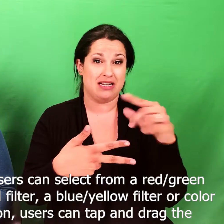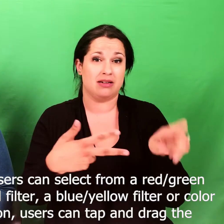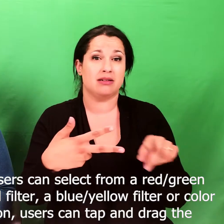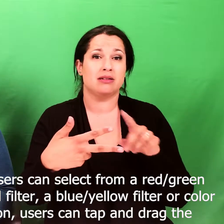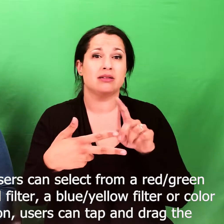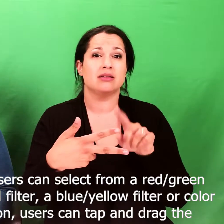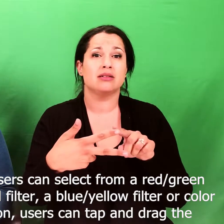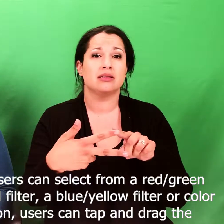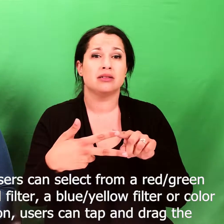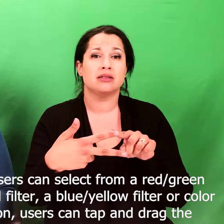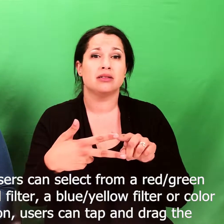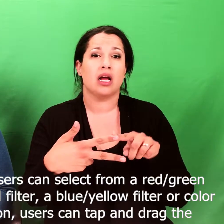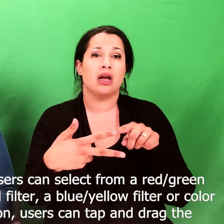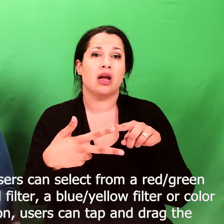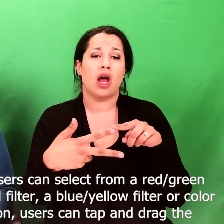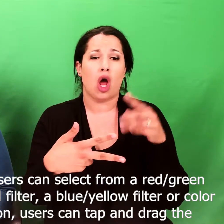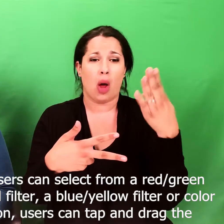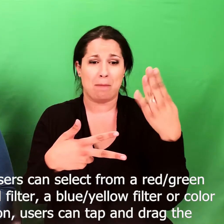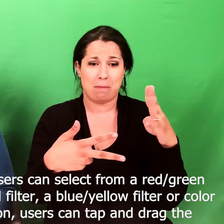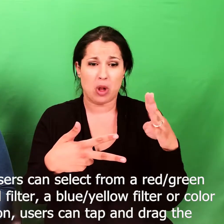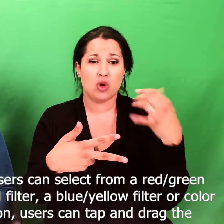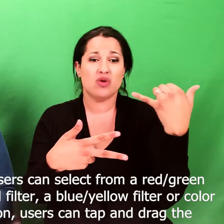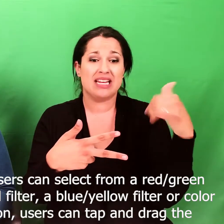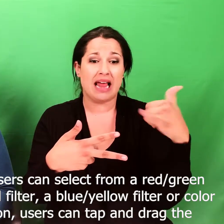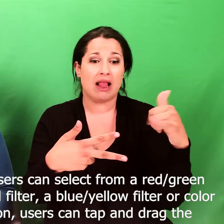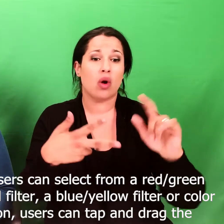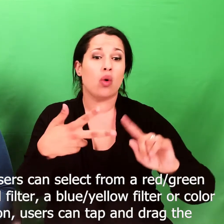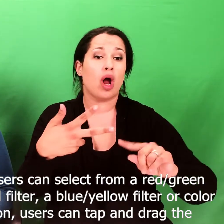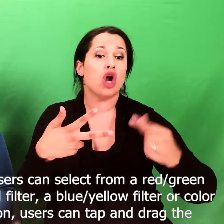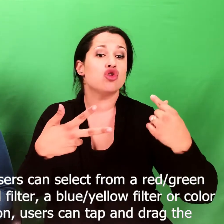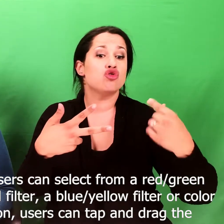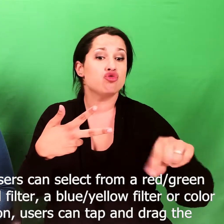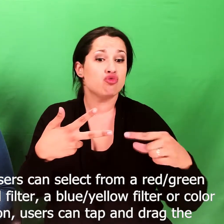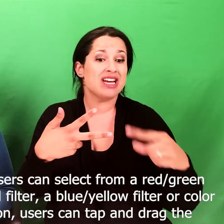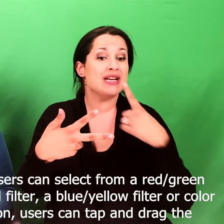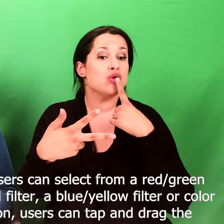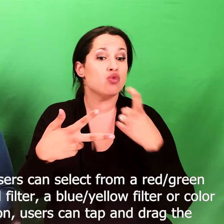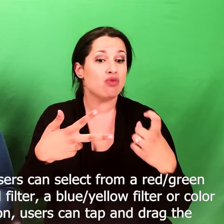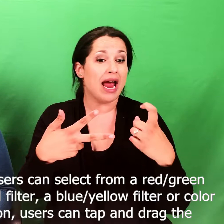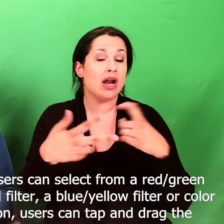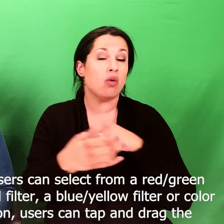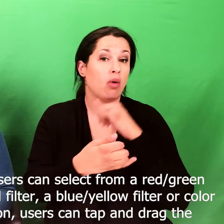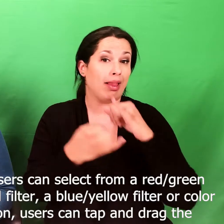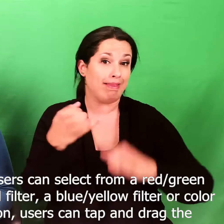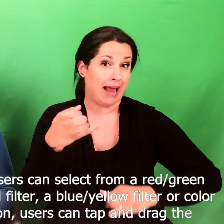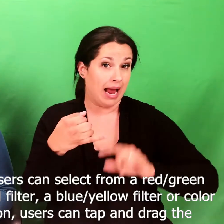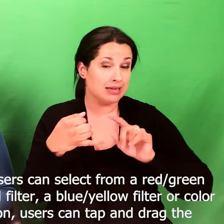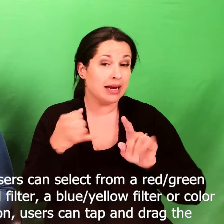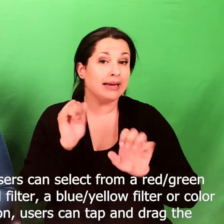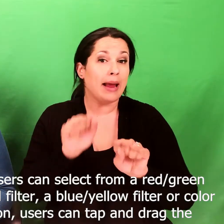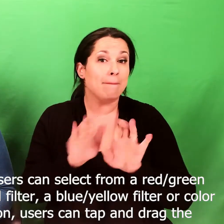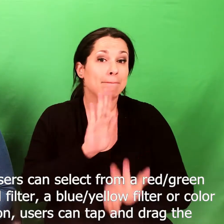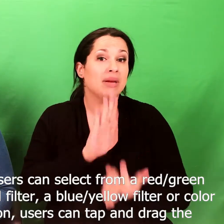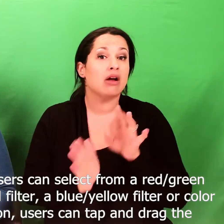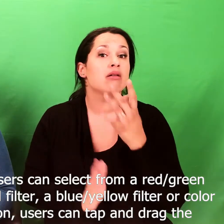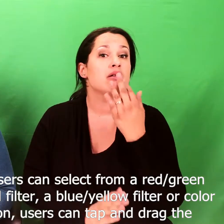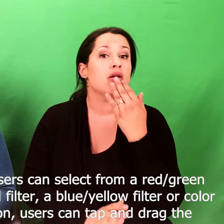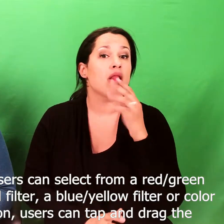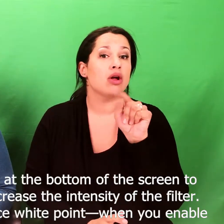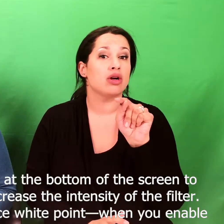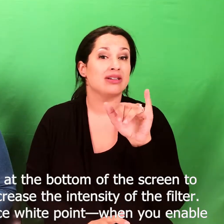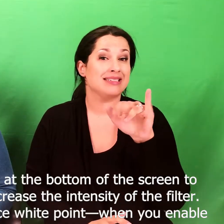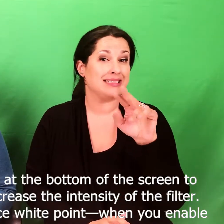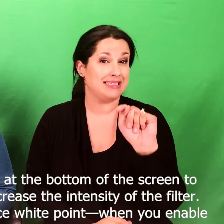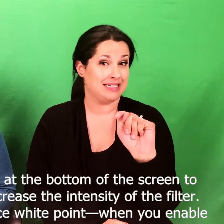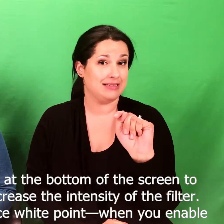a blue-yellow filter, or color tint. In addition, users can tap and drag